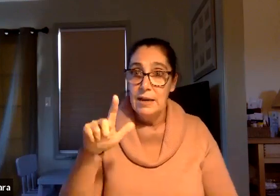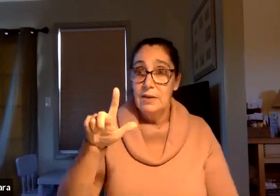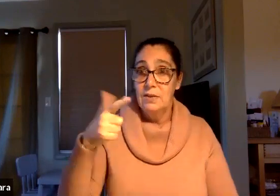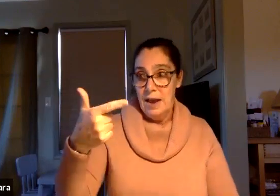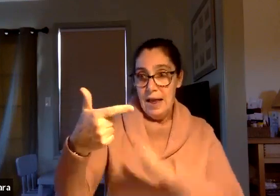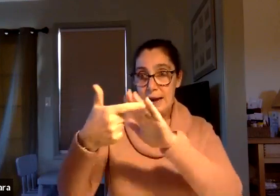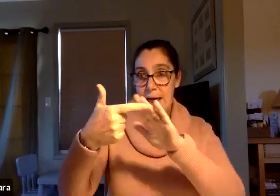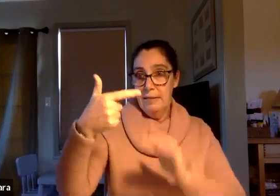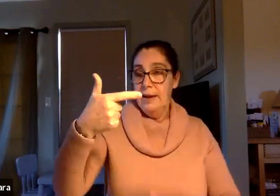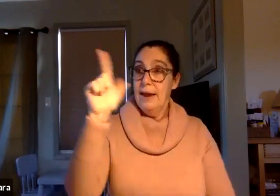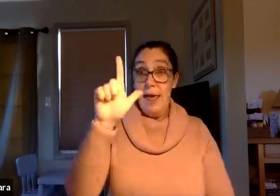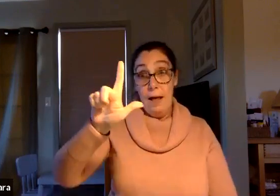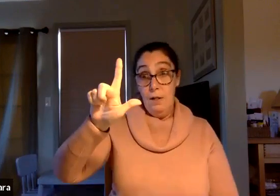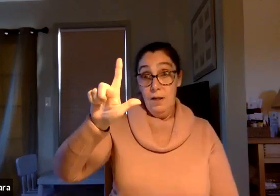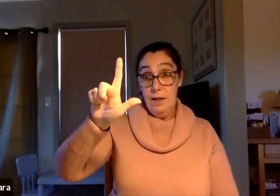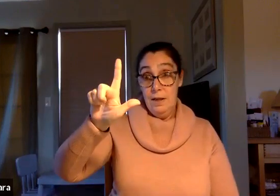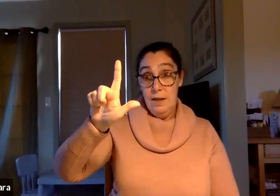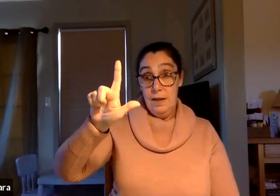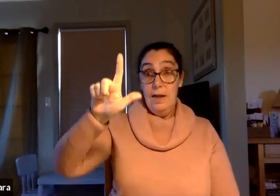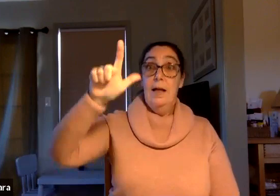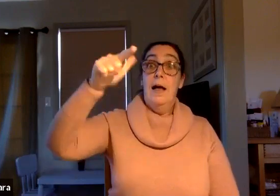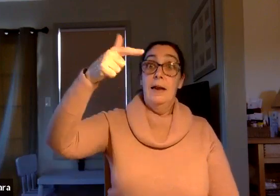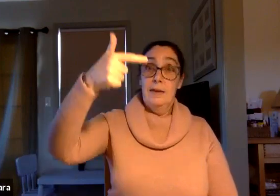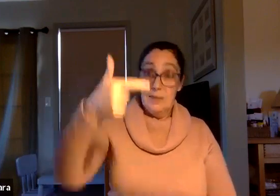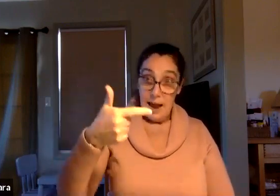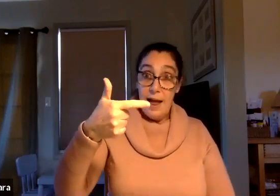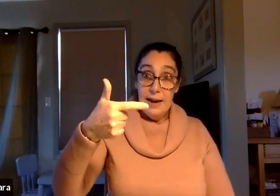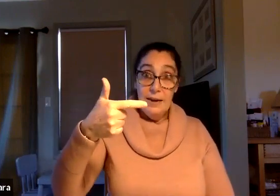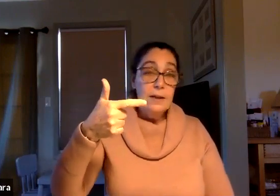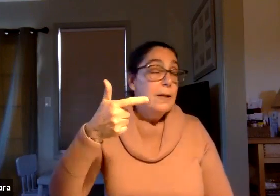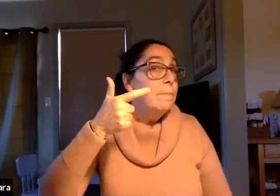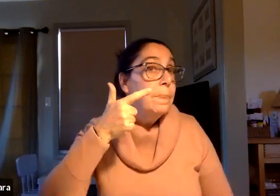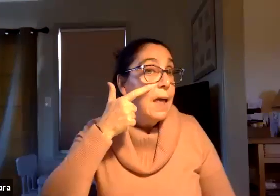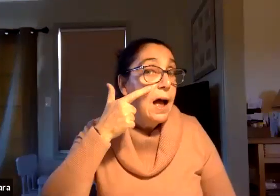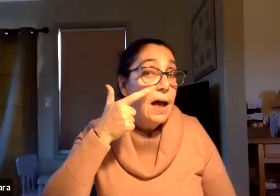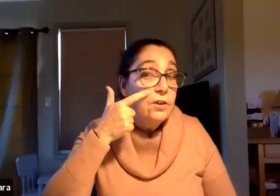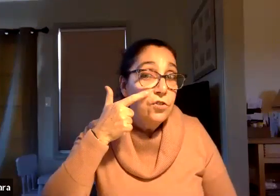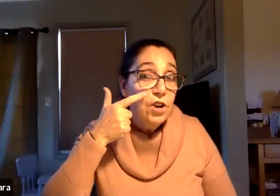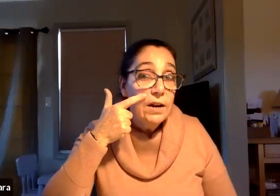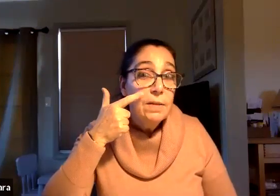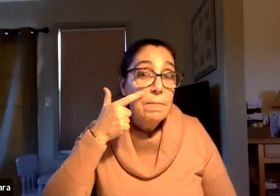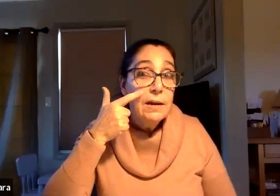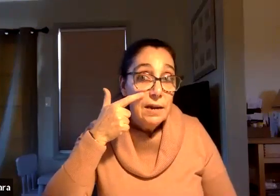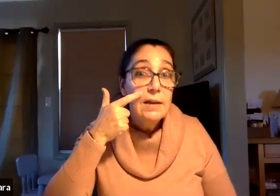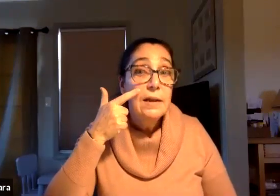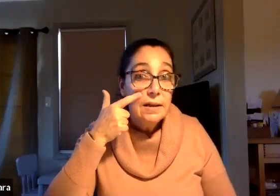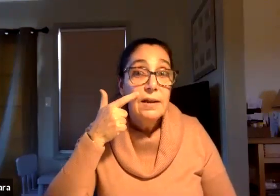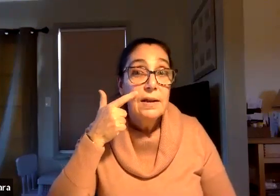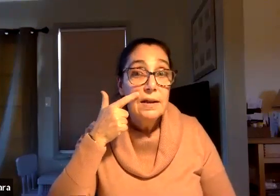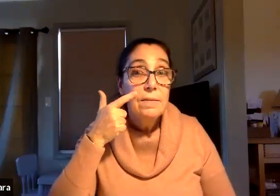is like an L on its side on your chin. Min.